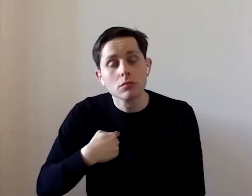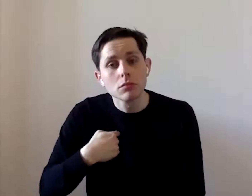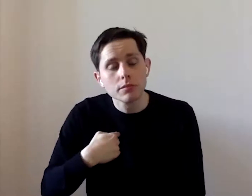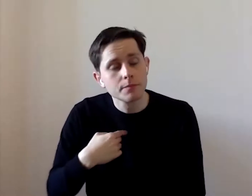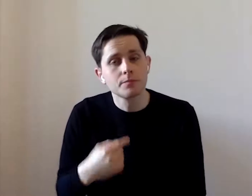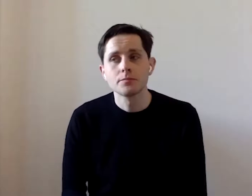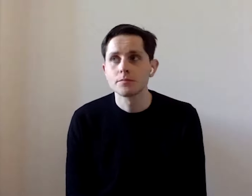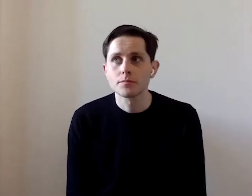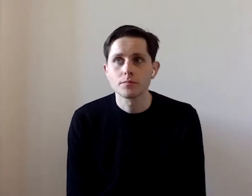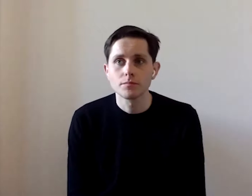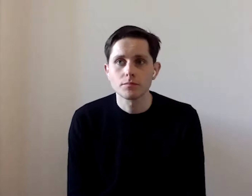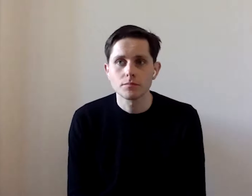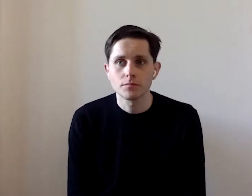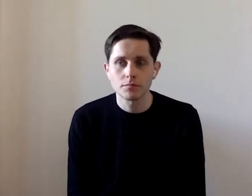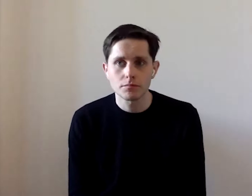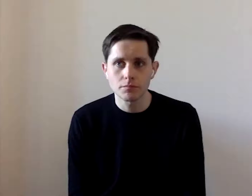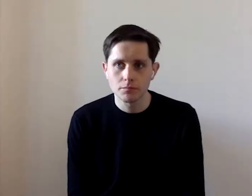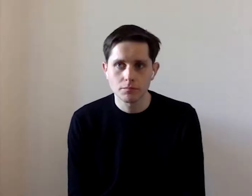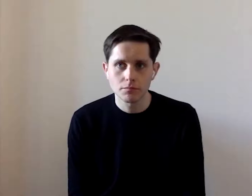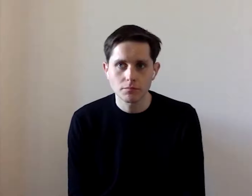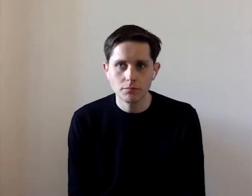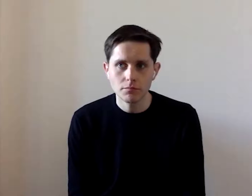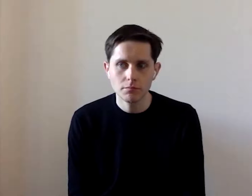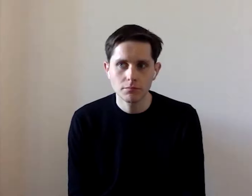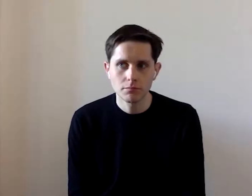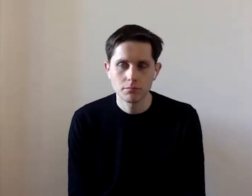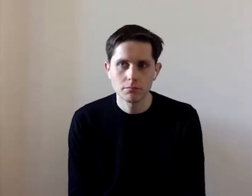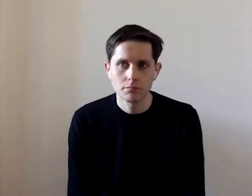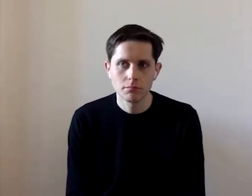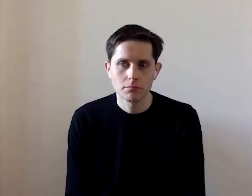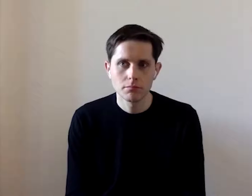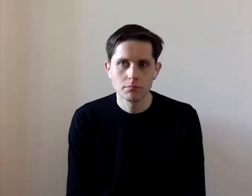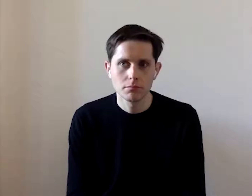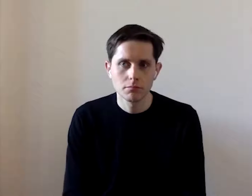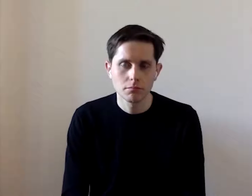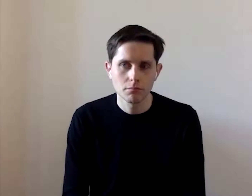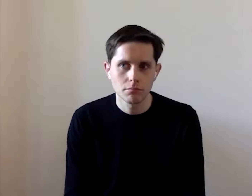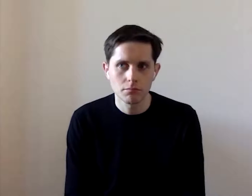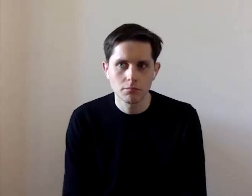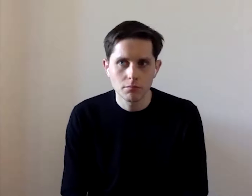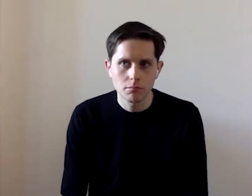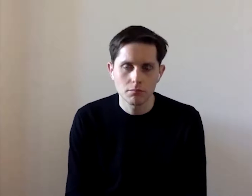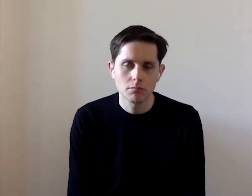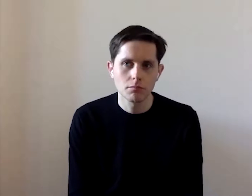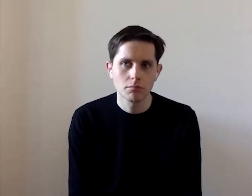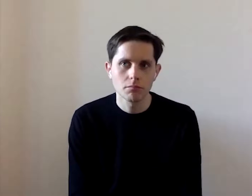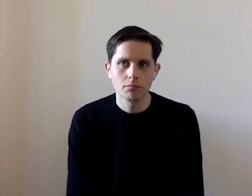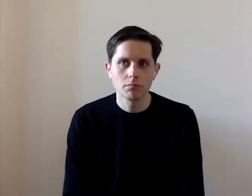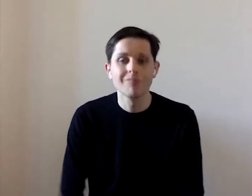at RCA, considering kind of job prospects, I think the things that I find hard in a workplace